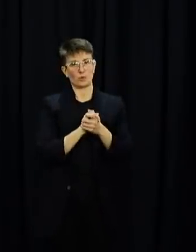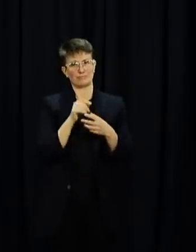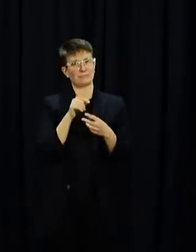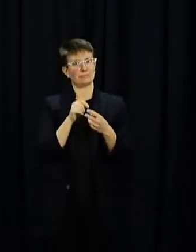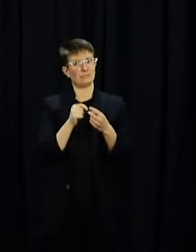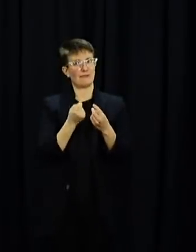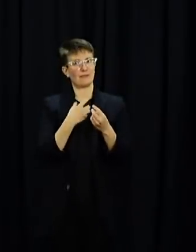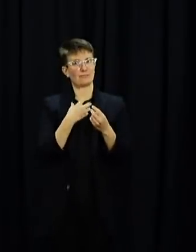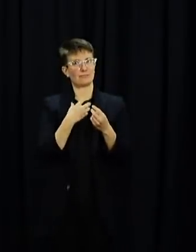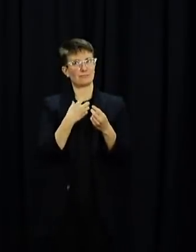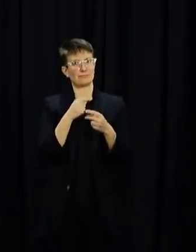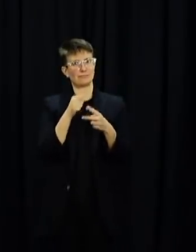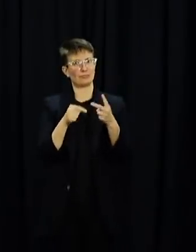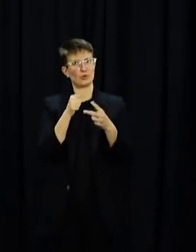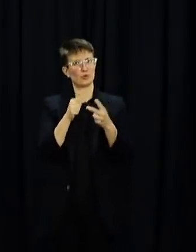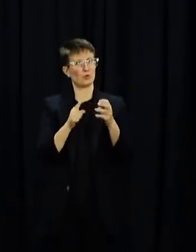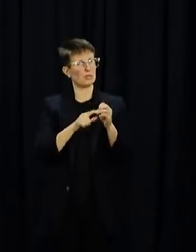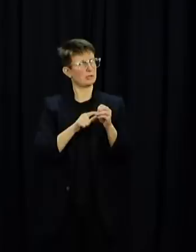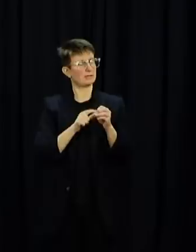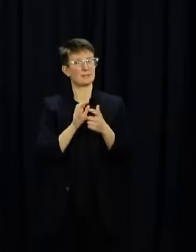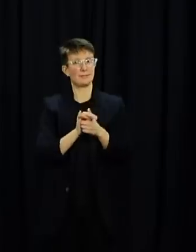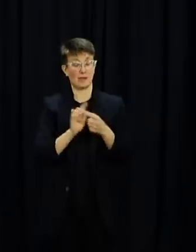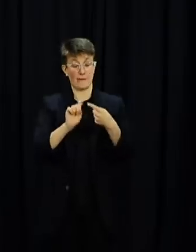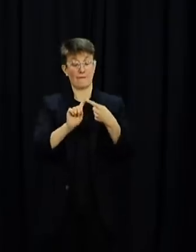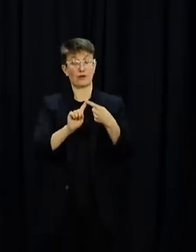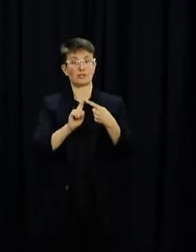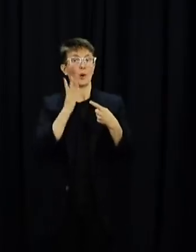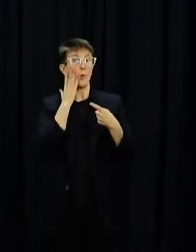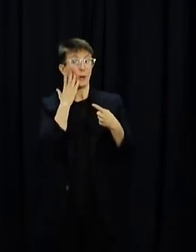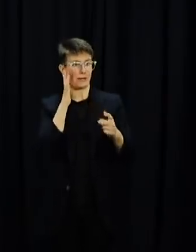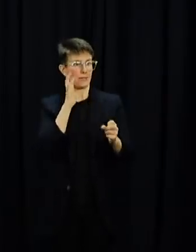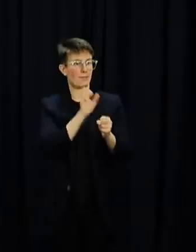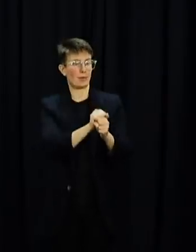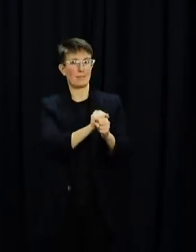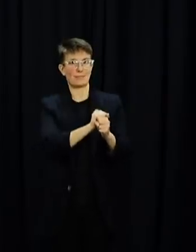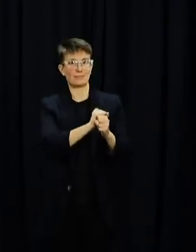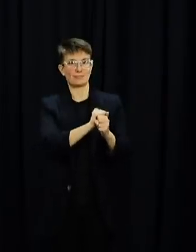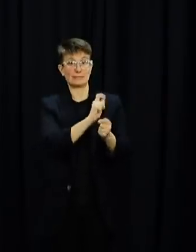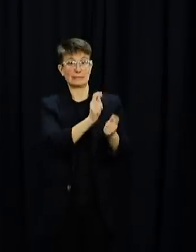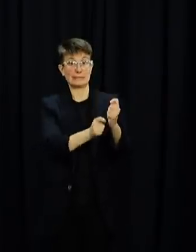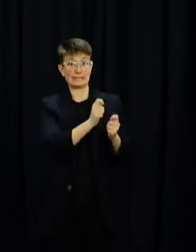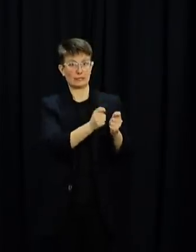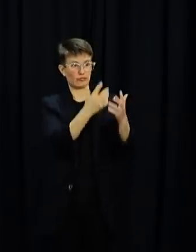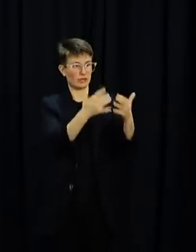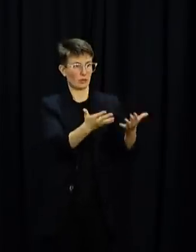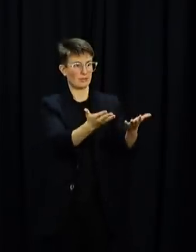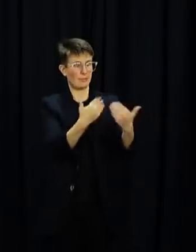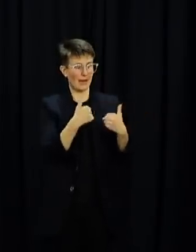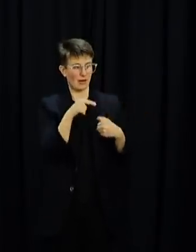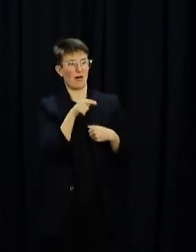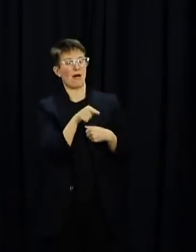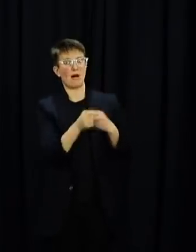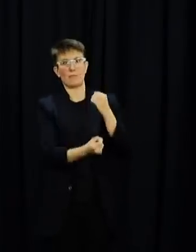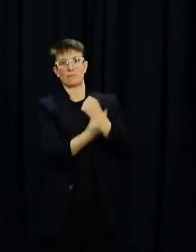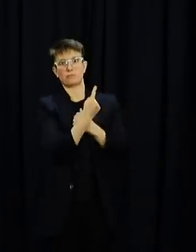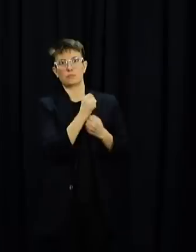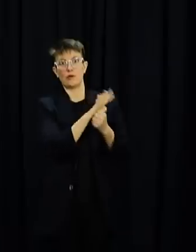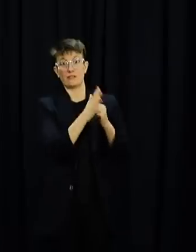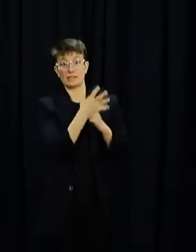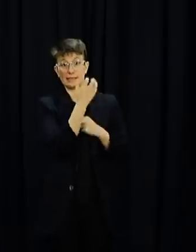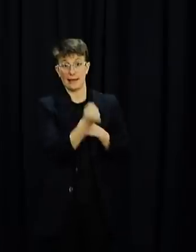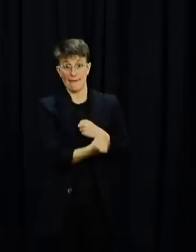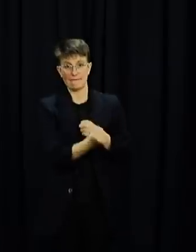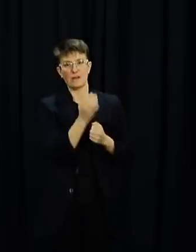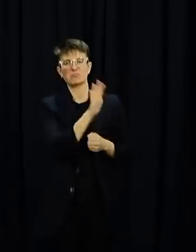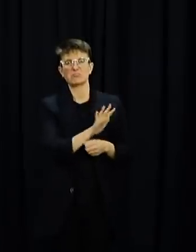is, once we found out about the positive test, and indeed the District Health Board and Public Health Unit did mid-afternoon yesterday, around